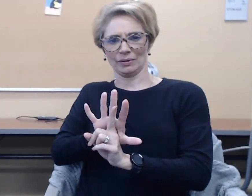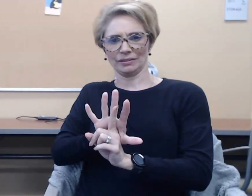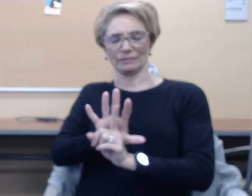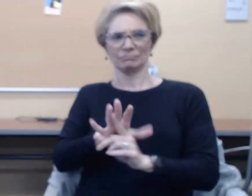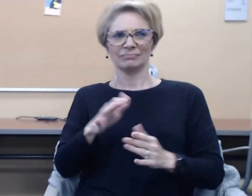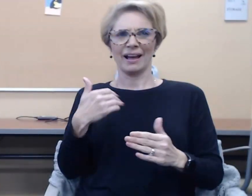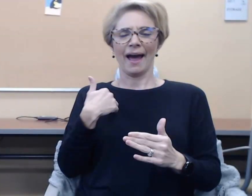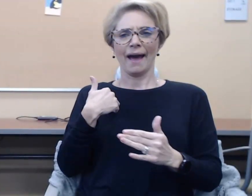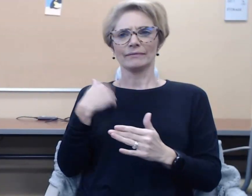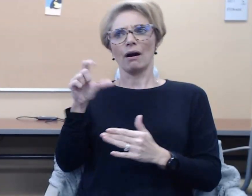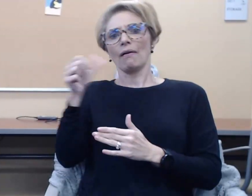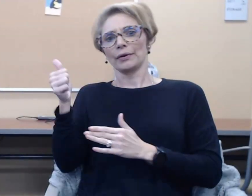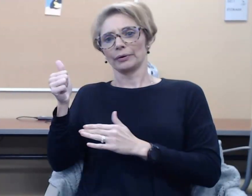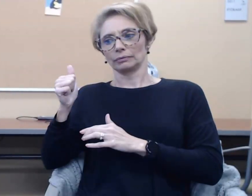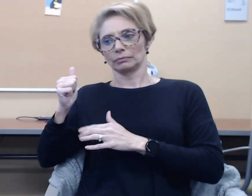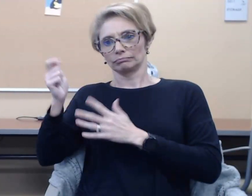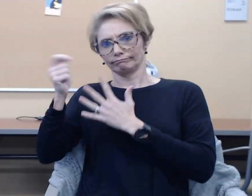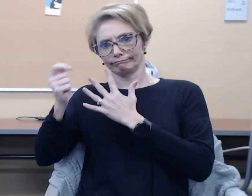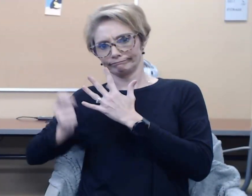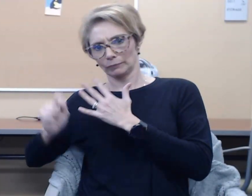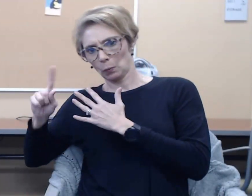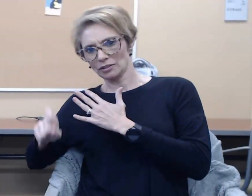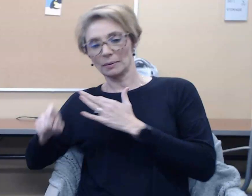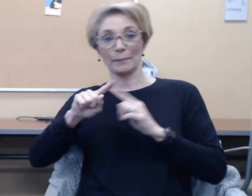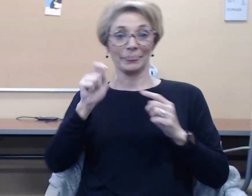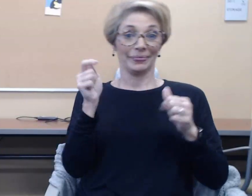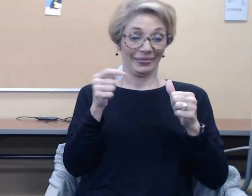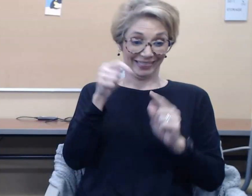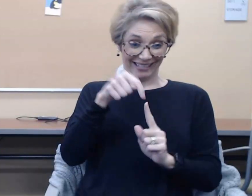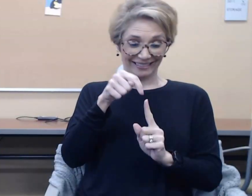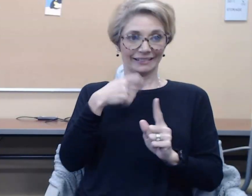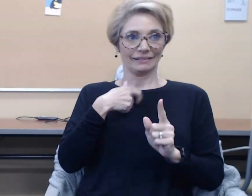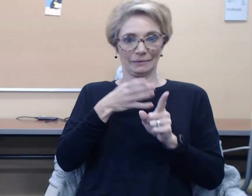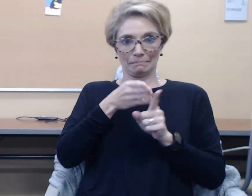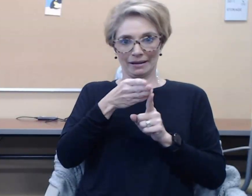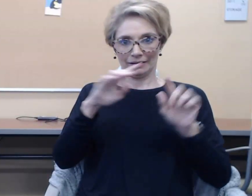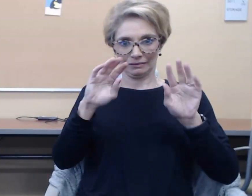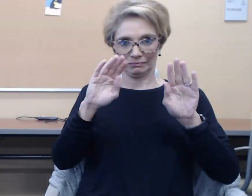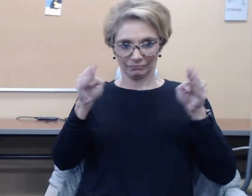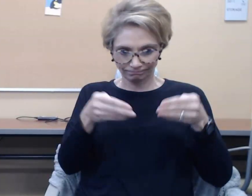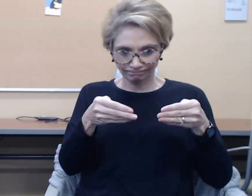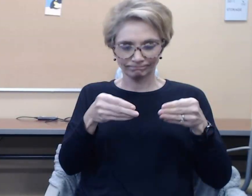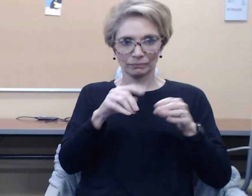was the main one that I'm focusing on, and from there developed other sub-questions to kind of hone in on